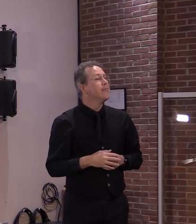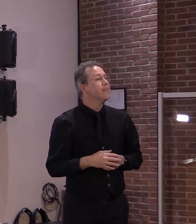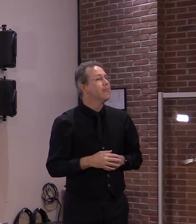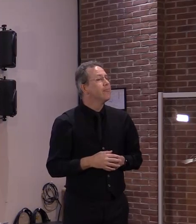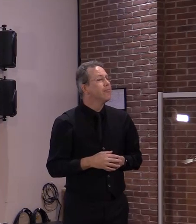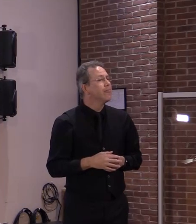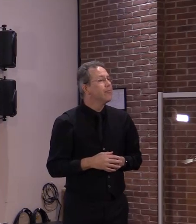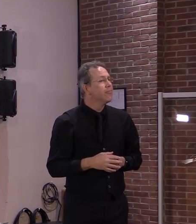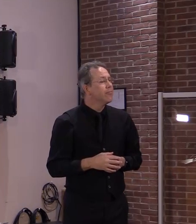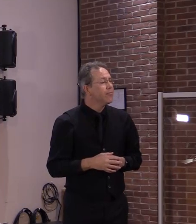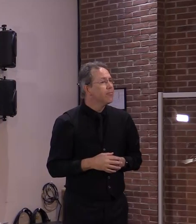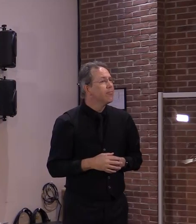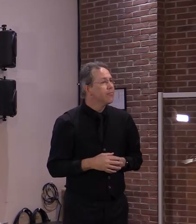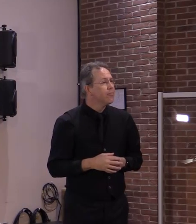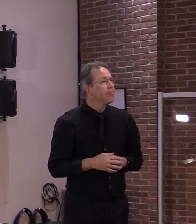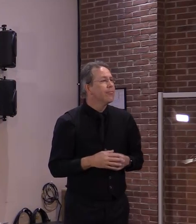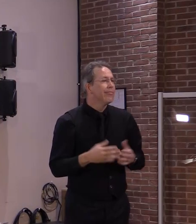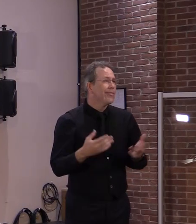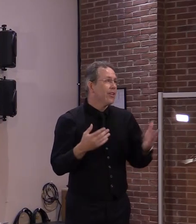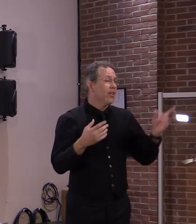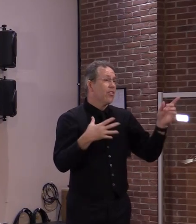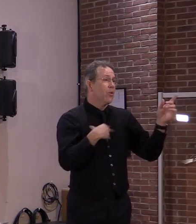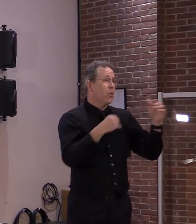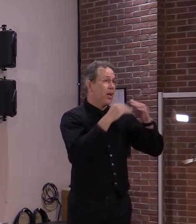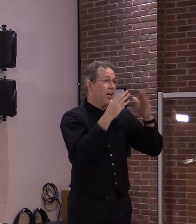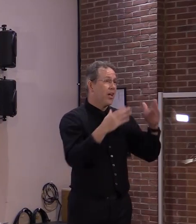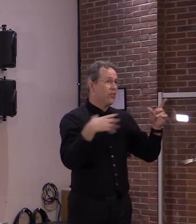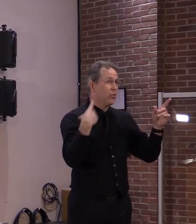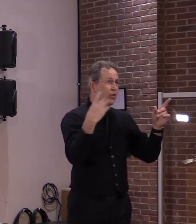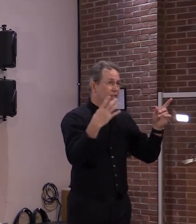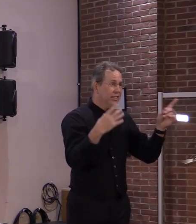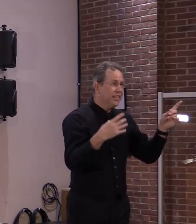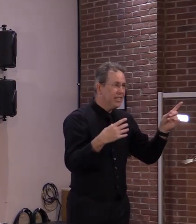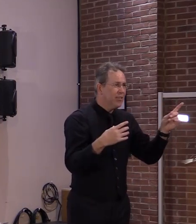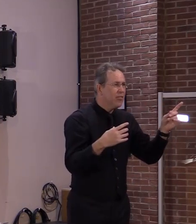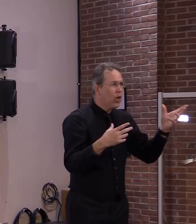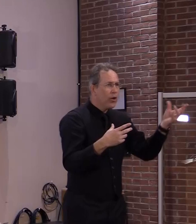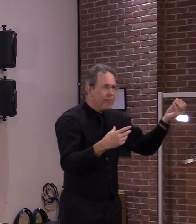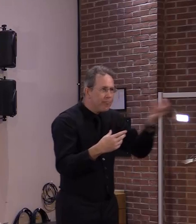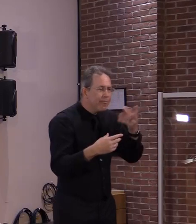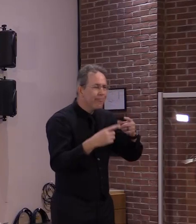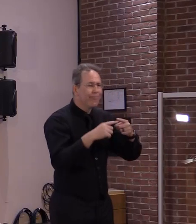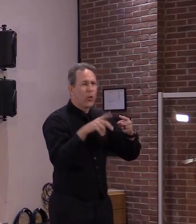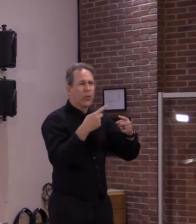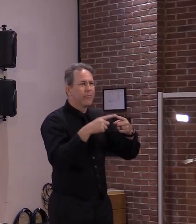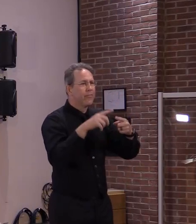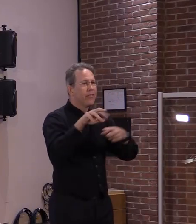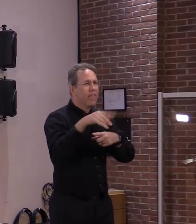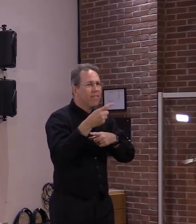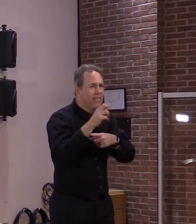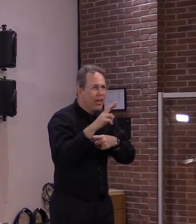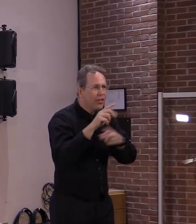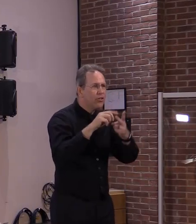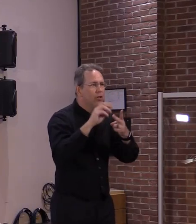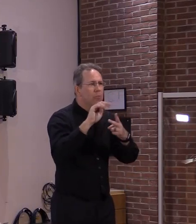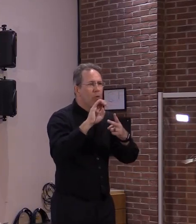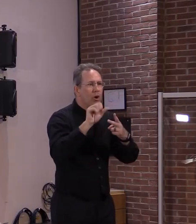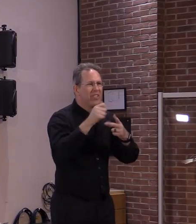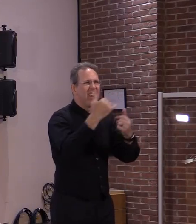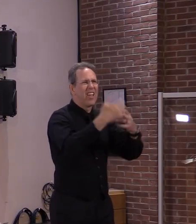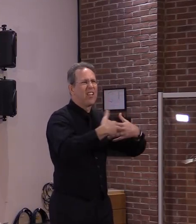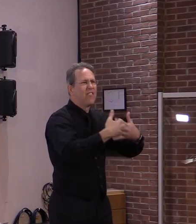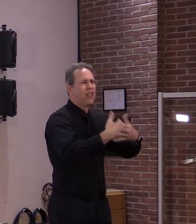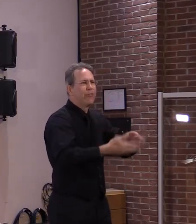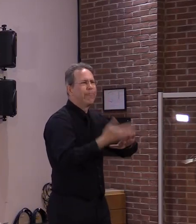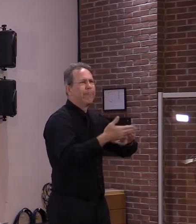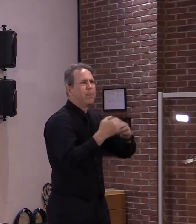us all that Pfizer and Moderna are really being ramped up in production substantially, and there's